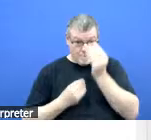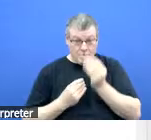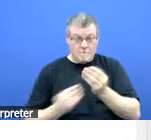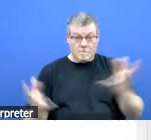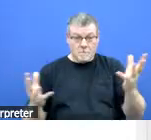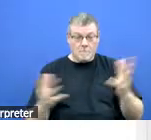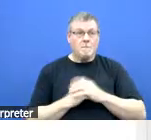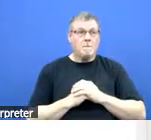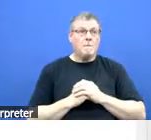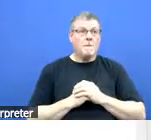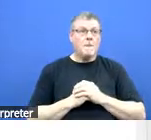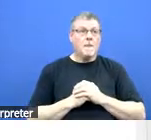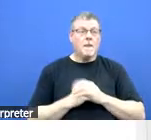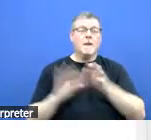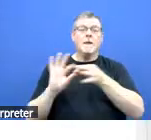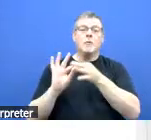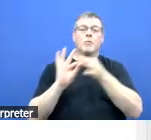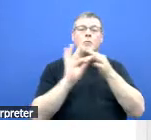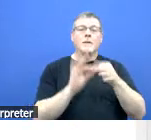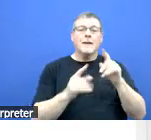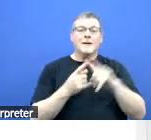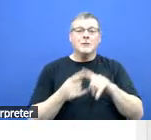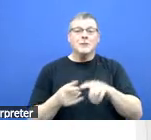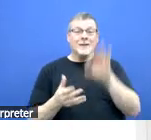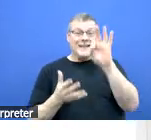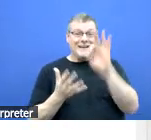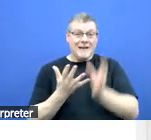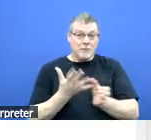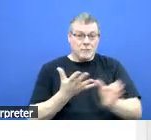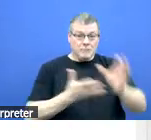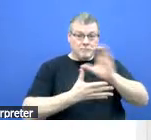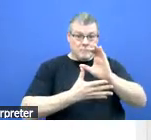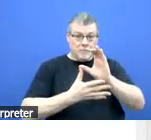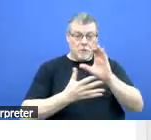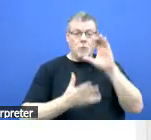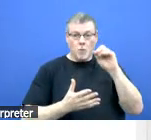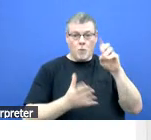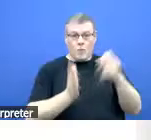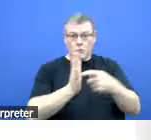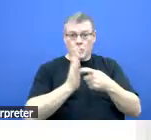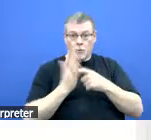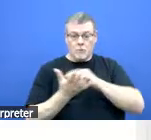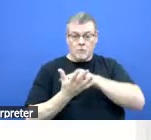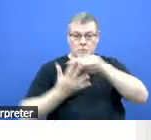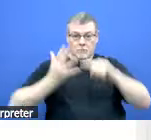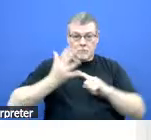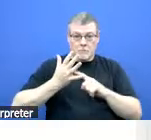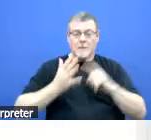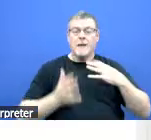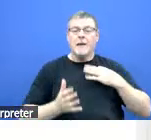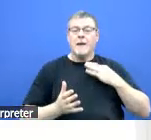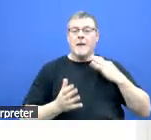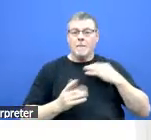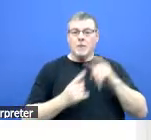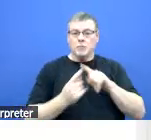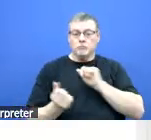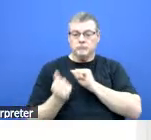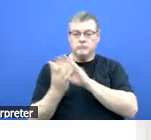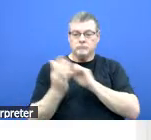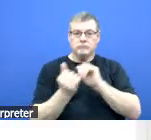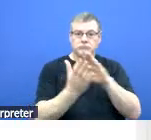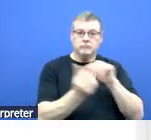it relates to the 9 criteria that the code requires an applicant to address as